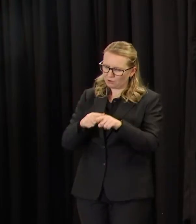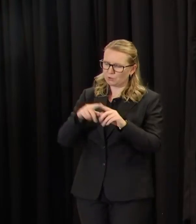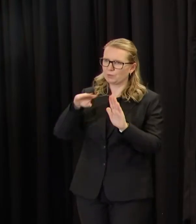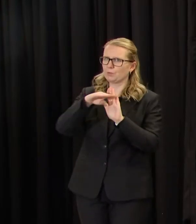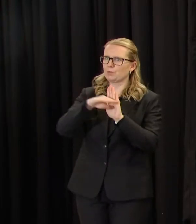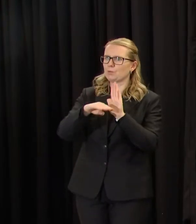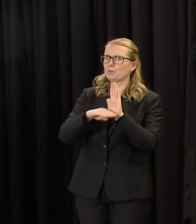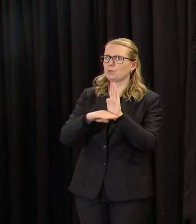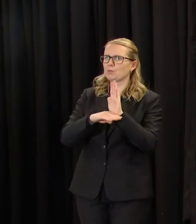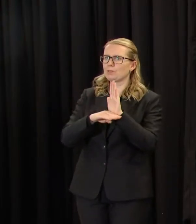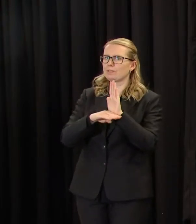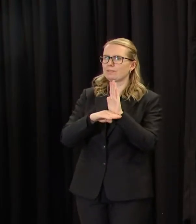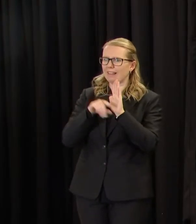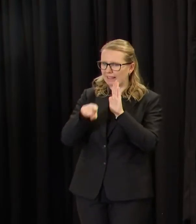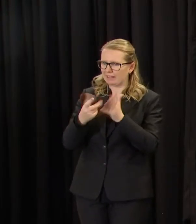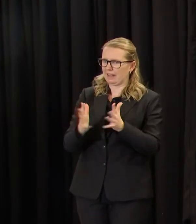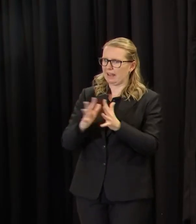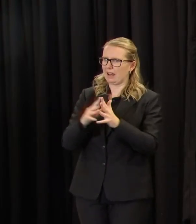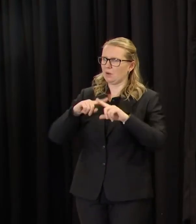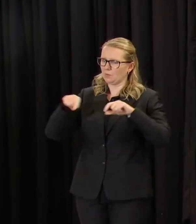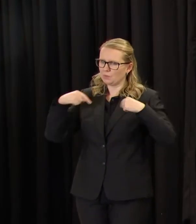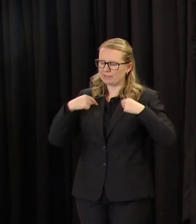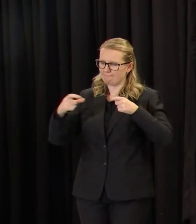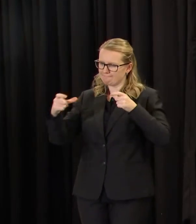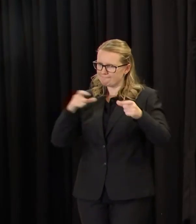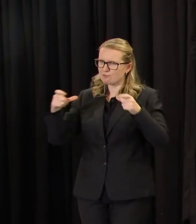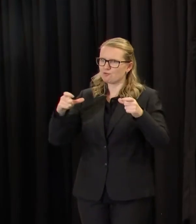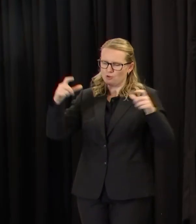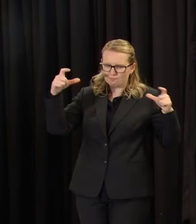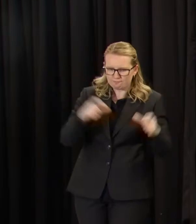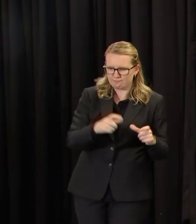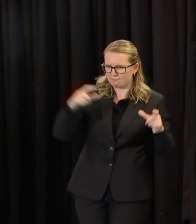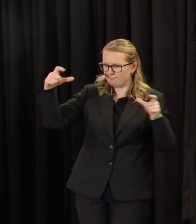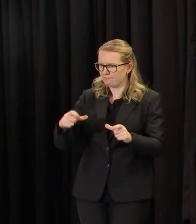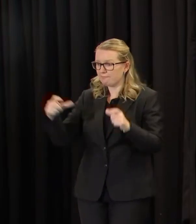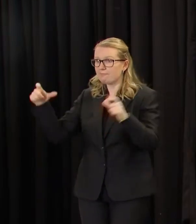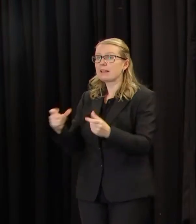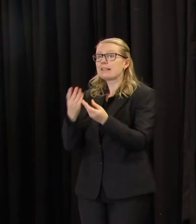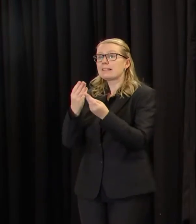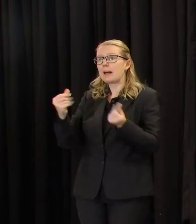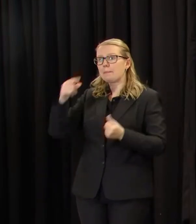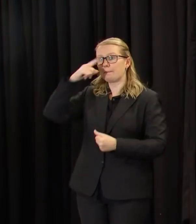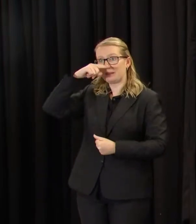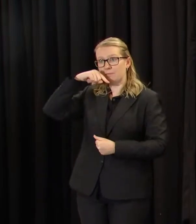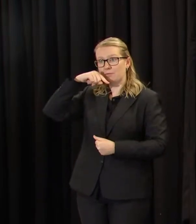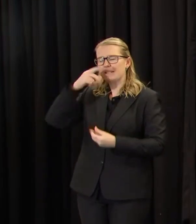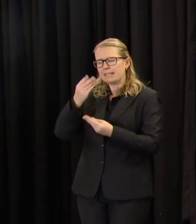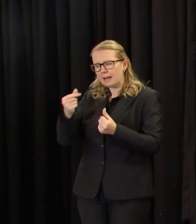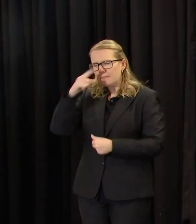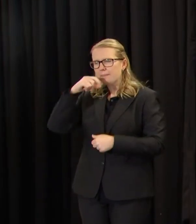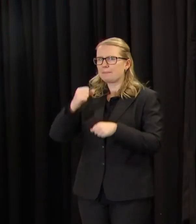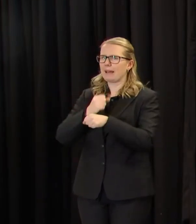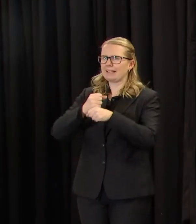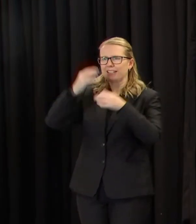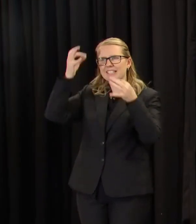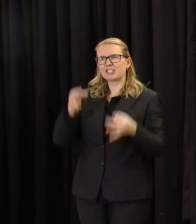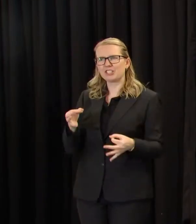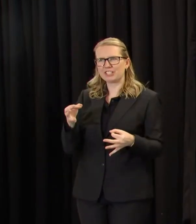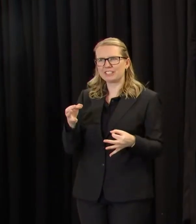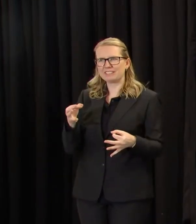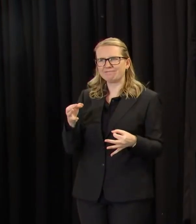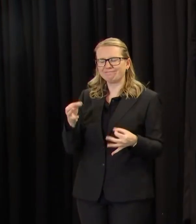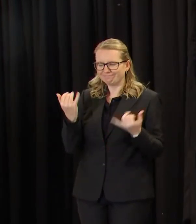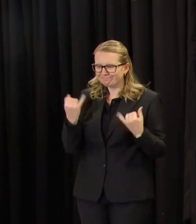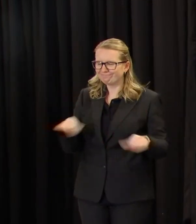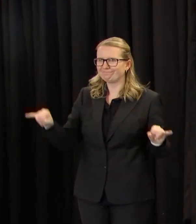down. At the moment, there are some people who are making choices to not necessarily follow those rules. I just appeal to them. We can't change what you did yesterday, but please